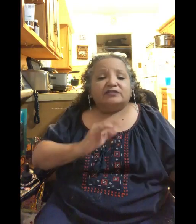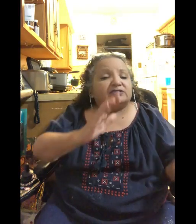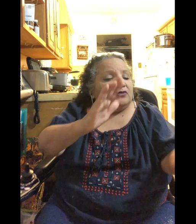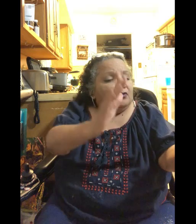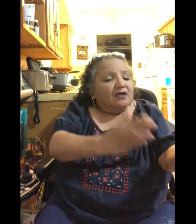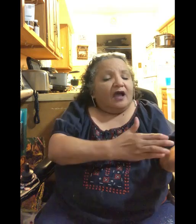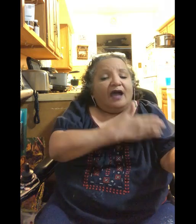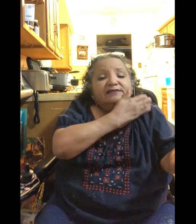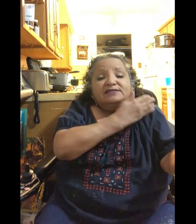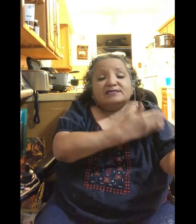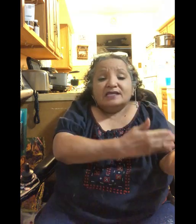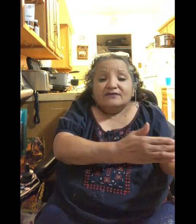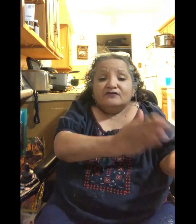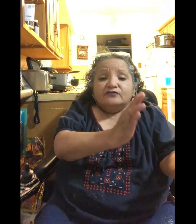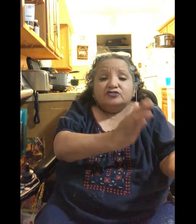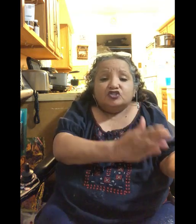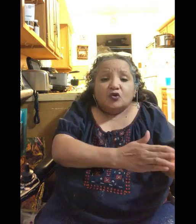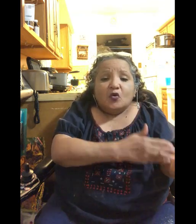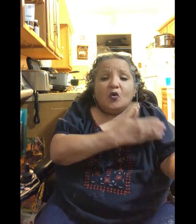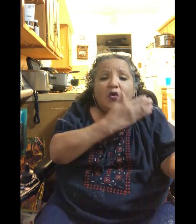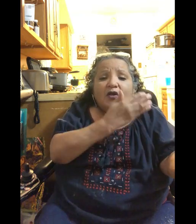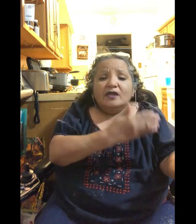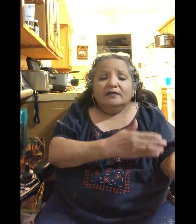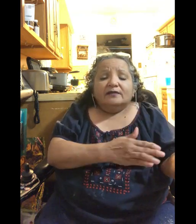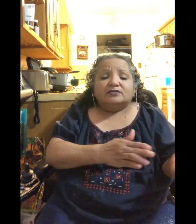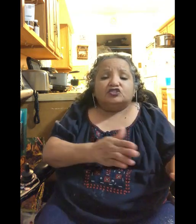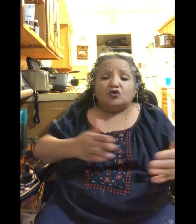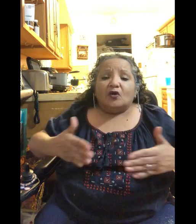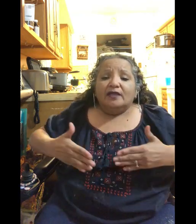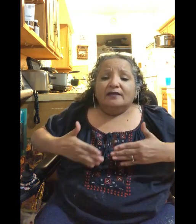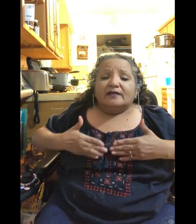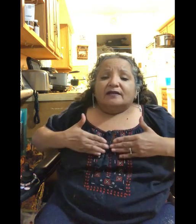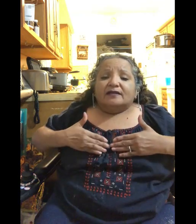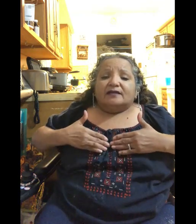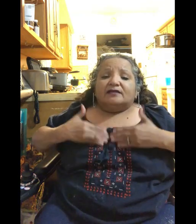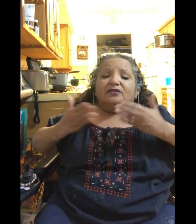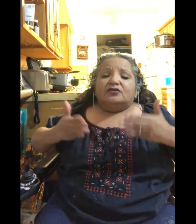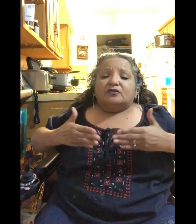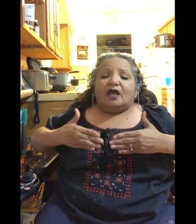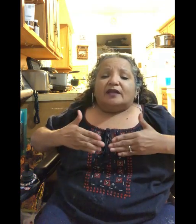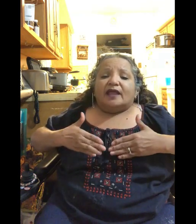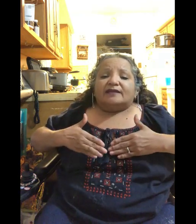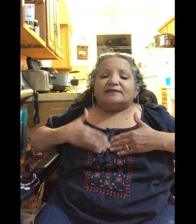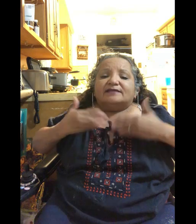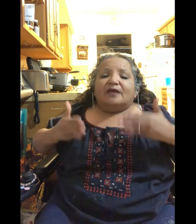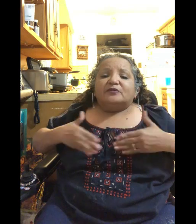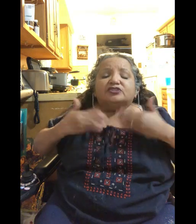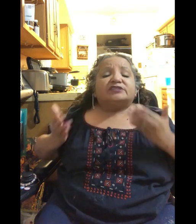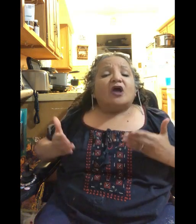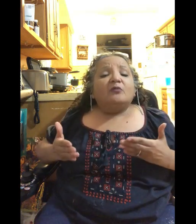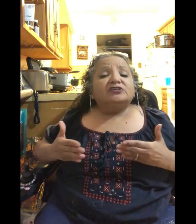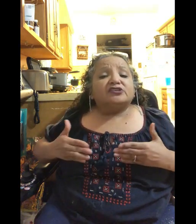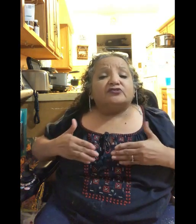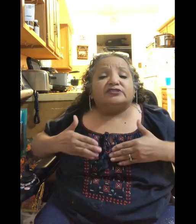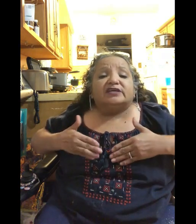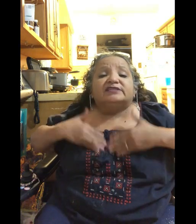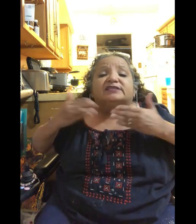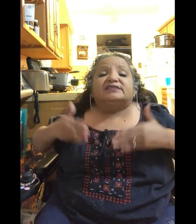just go, I sing for joy. Joy, you kind of like tap your chest, almost like you're dusting